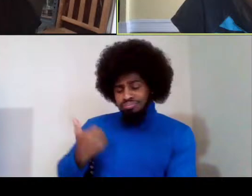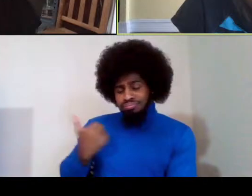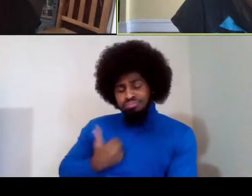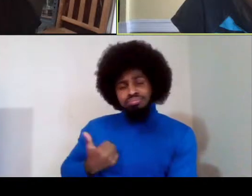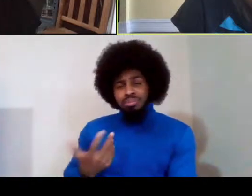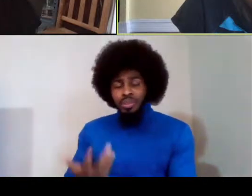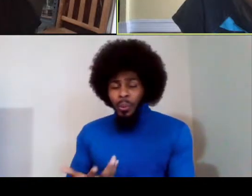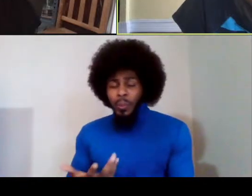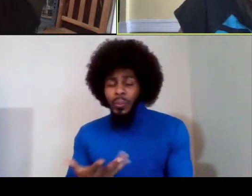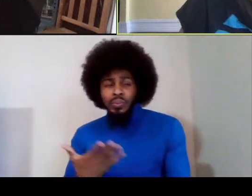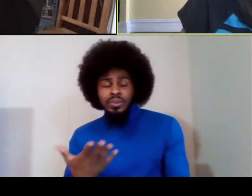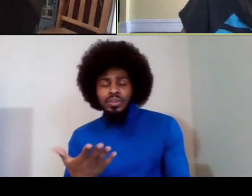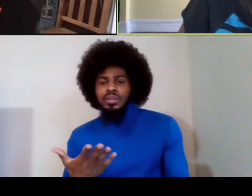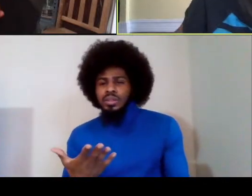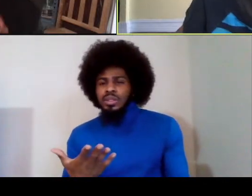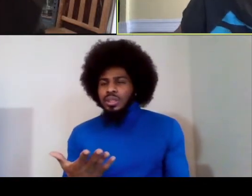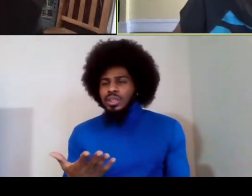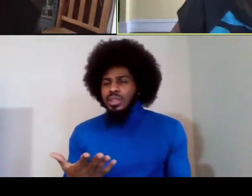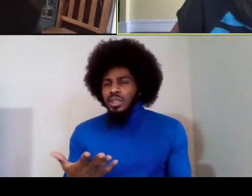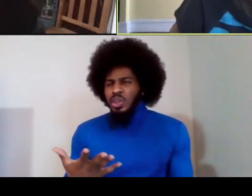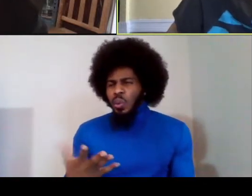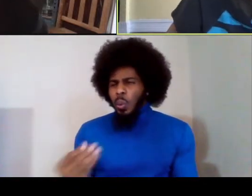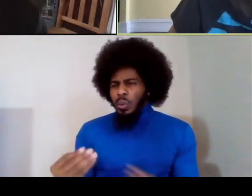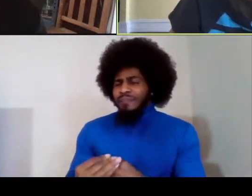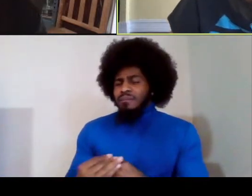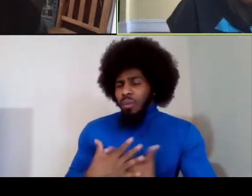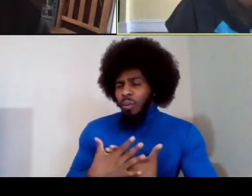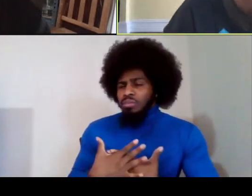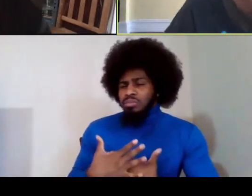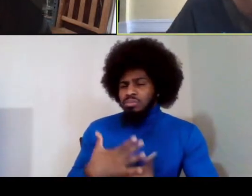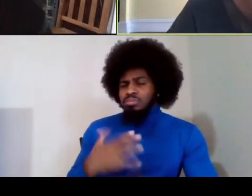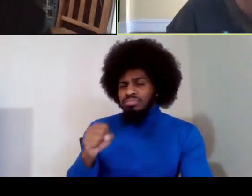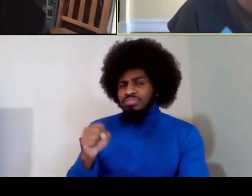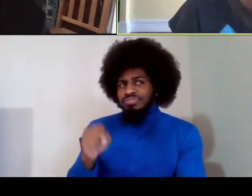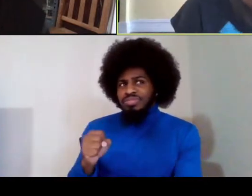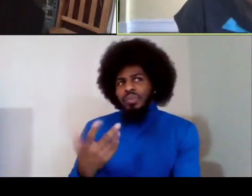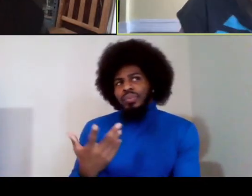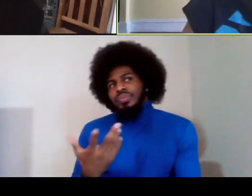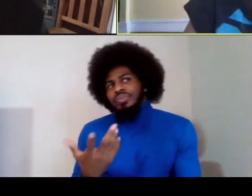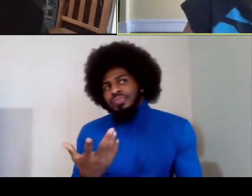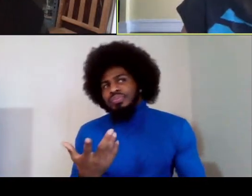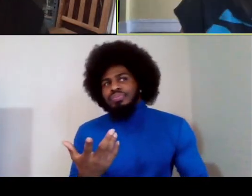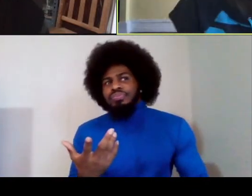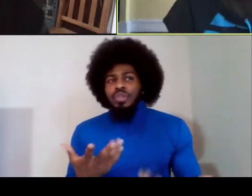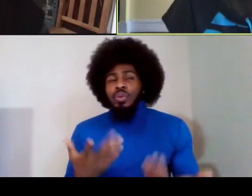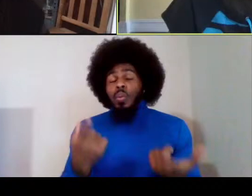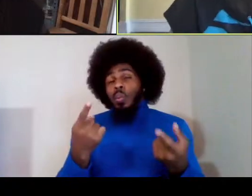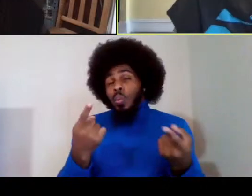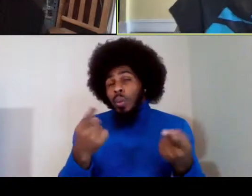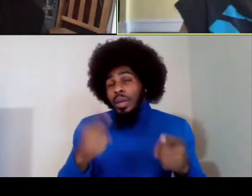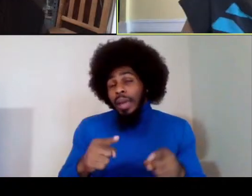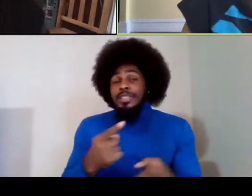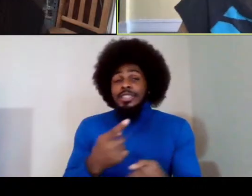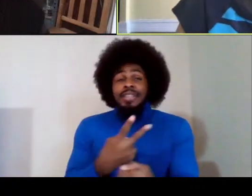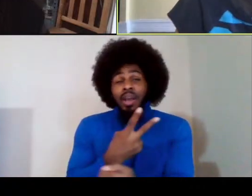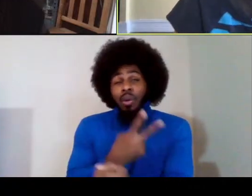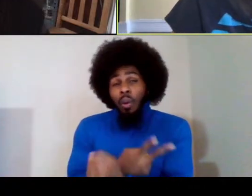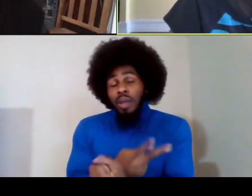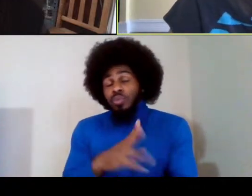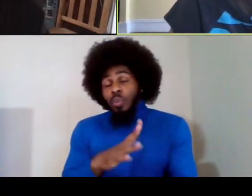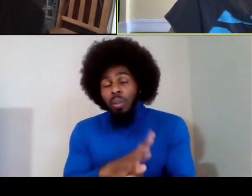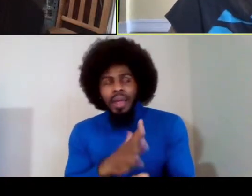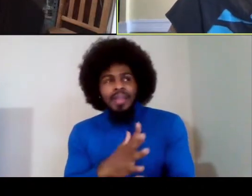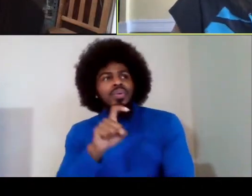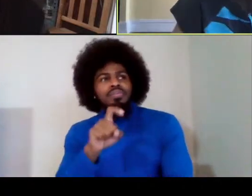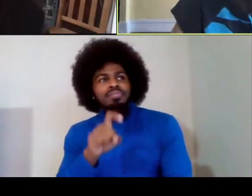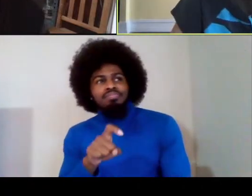I, you know, those are, you know, when I was in grad school, you know, I was, you have to read the books, but I was also